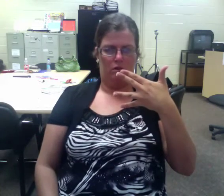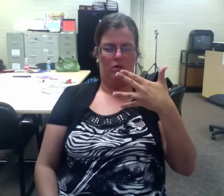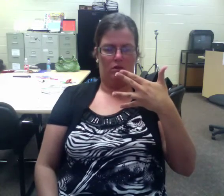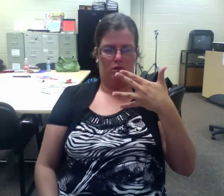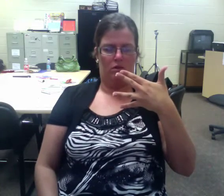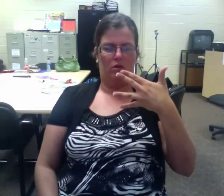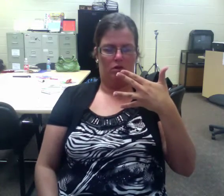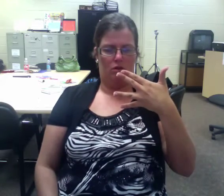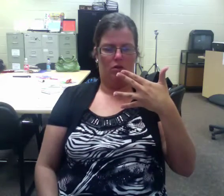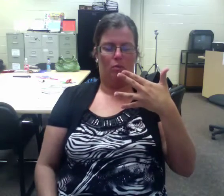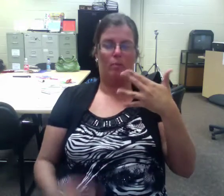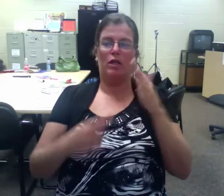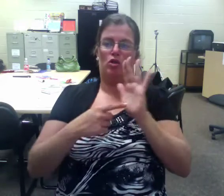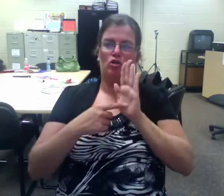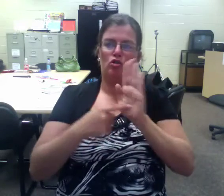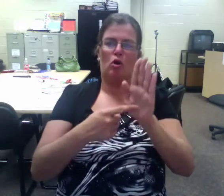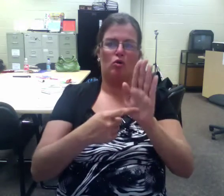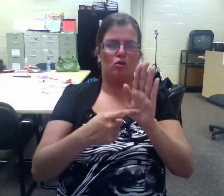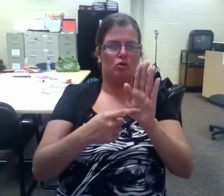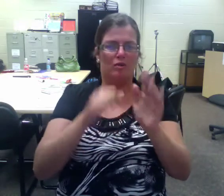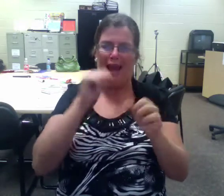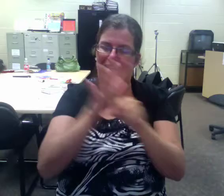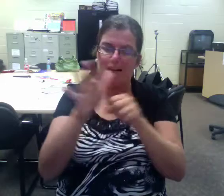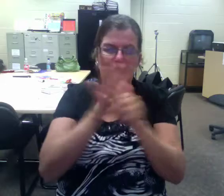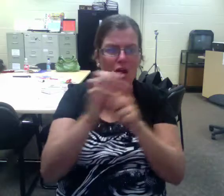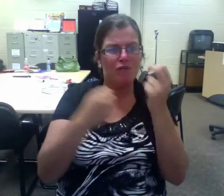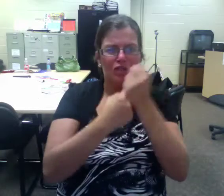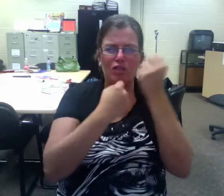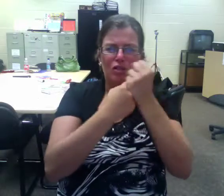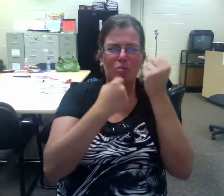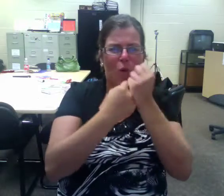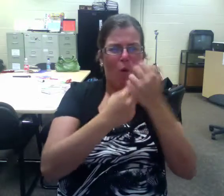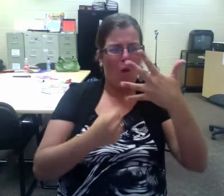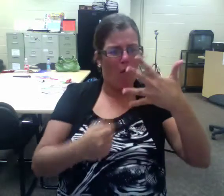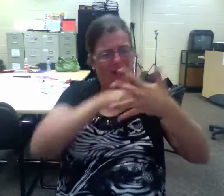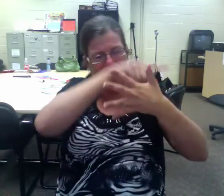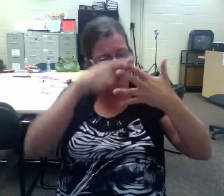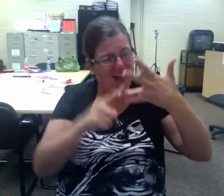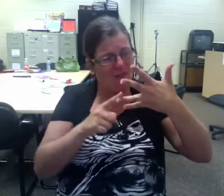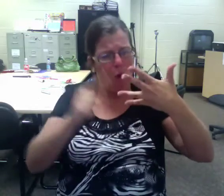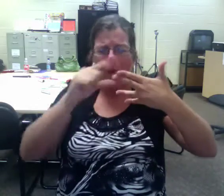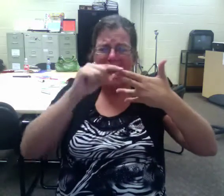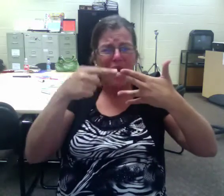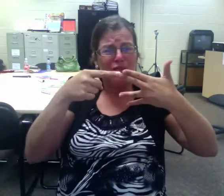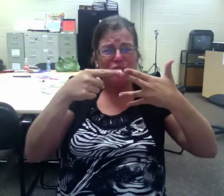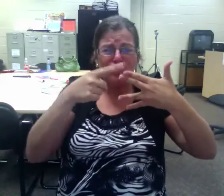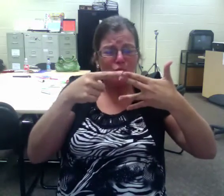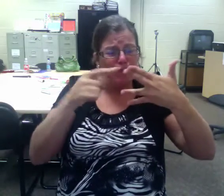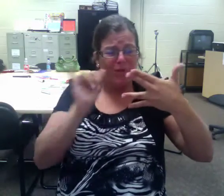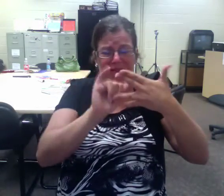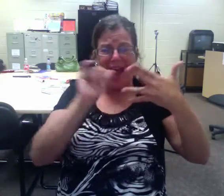So this shows you the lack of support. You only had 2/5 of your people who actually supported you, would help you out, fight your battles for